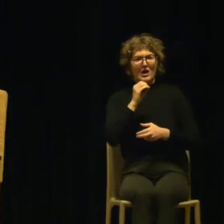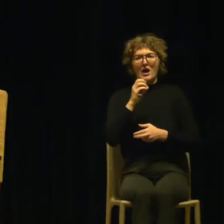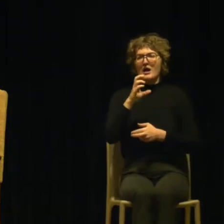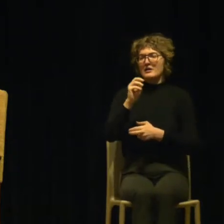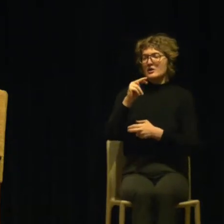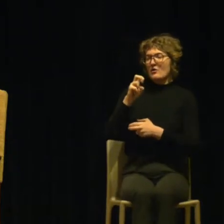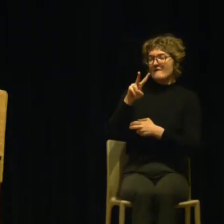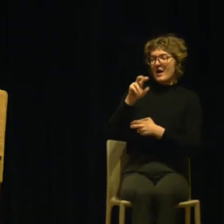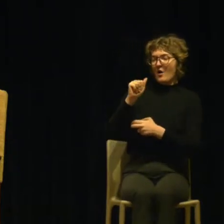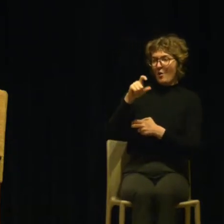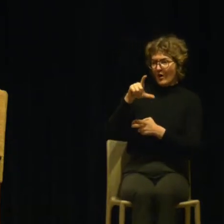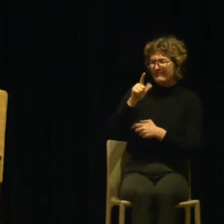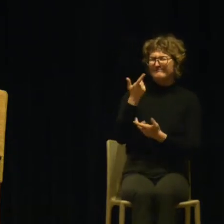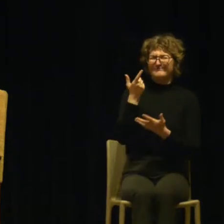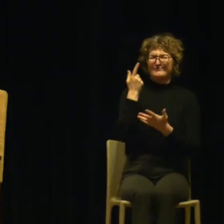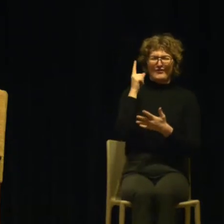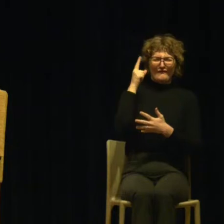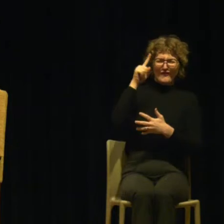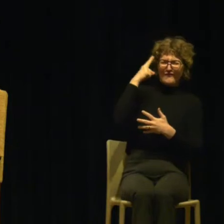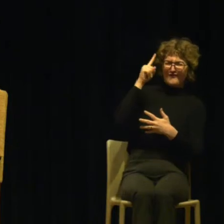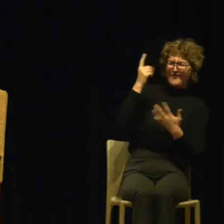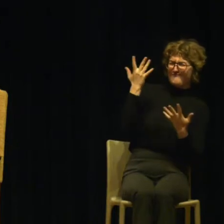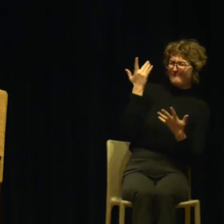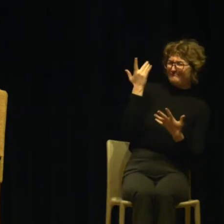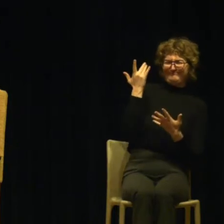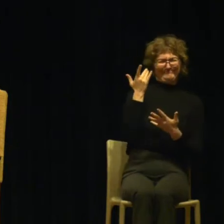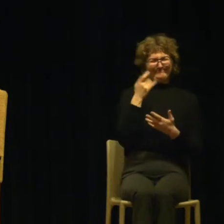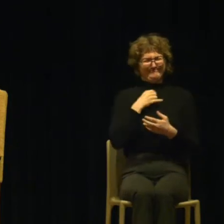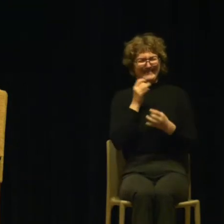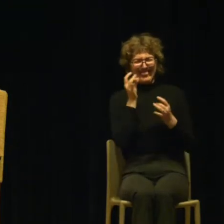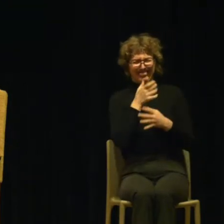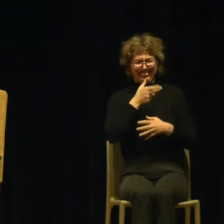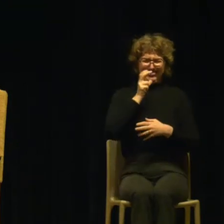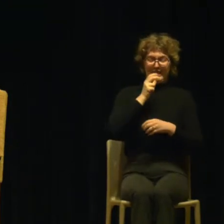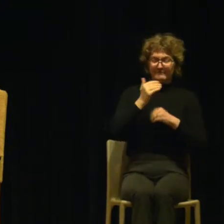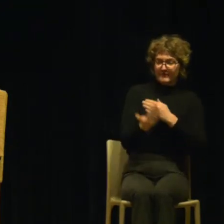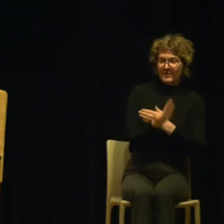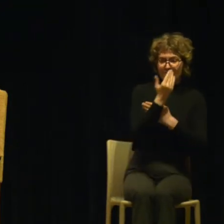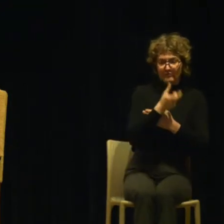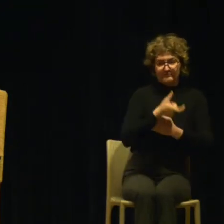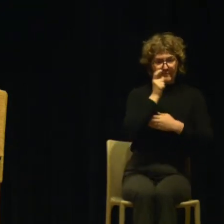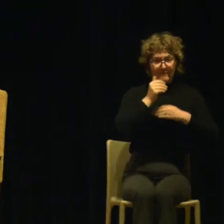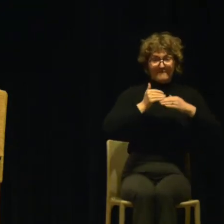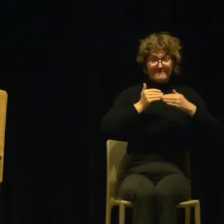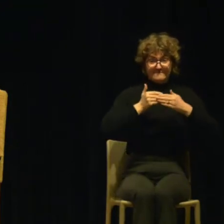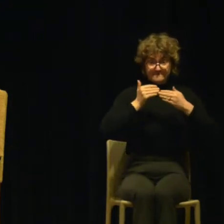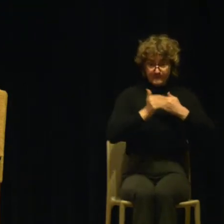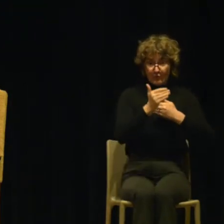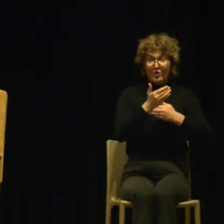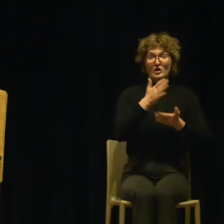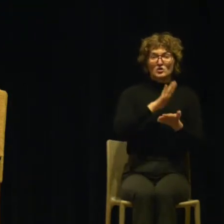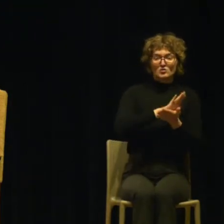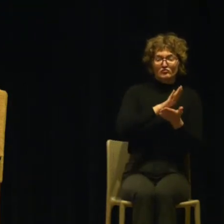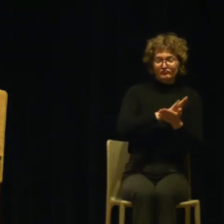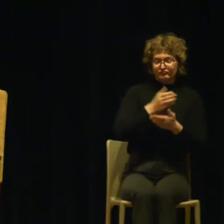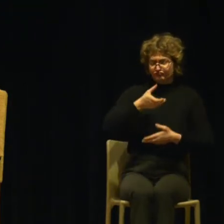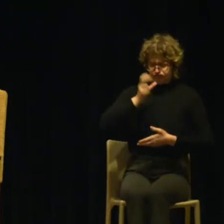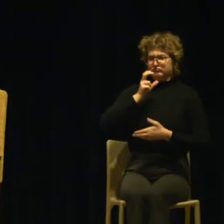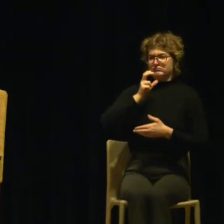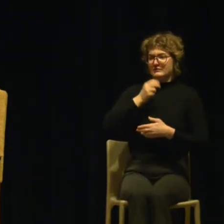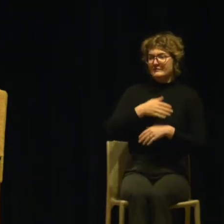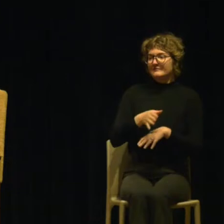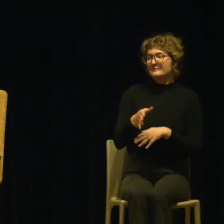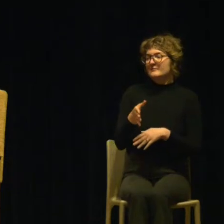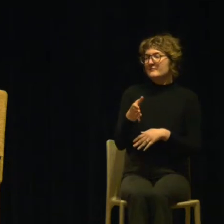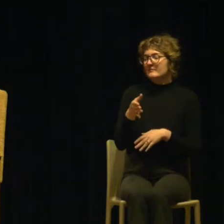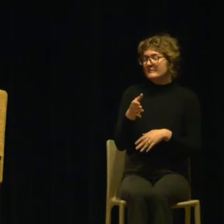for. I just remember I was like, ooh, we had to take it in the morning before you went to school. And my mother would give you a big spoon